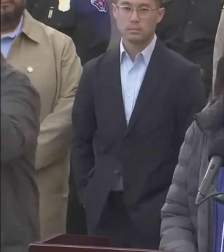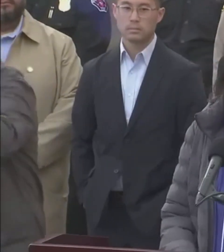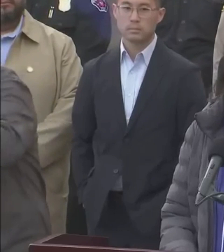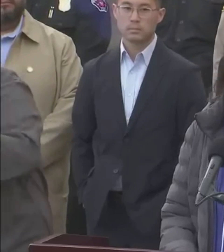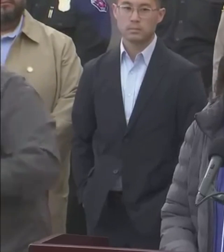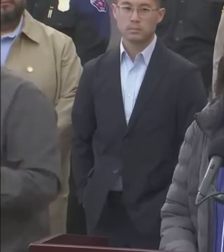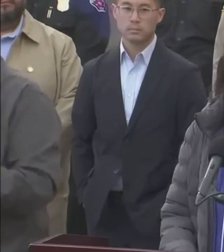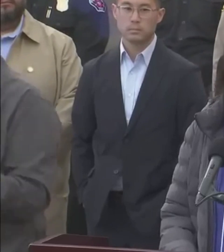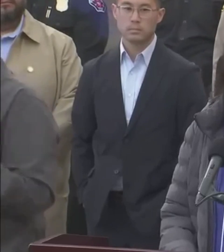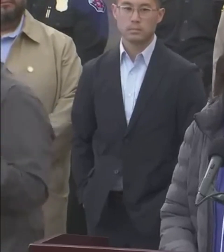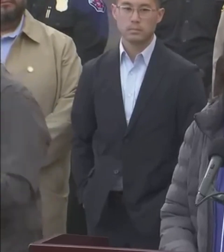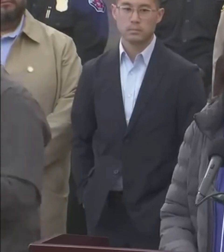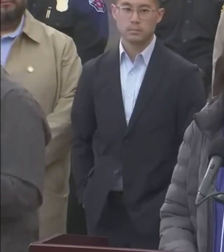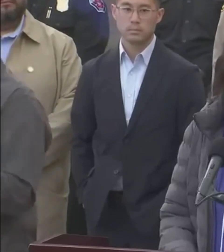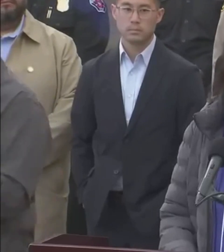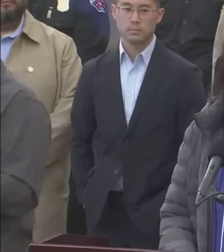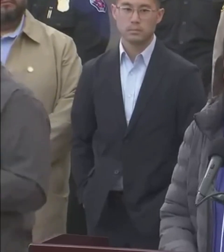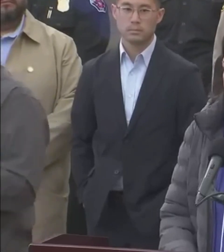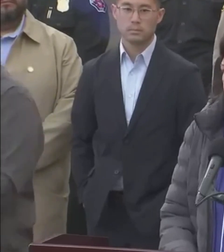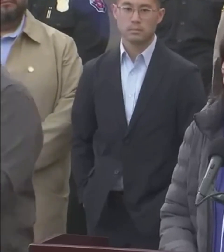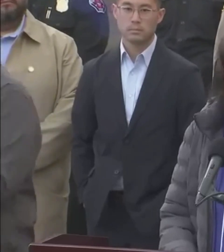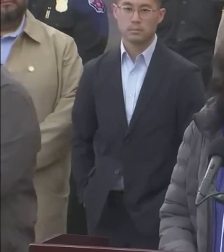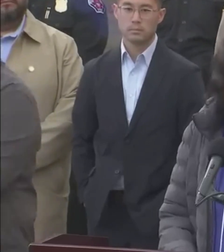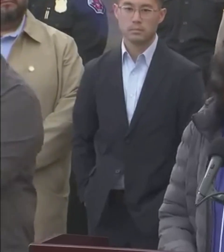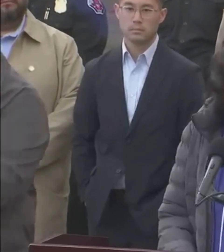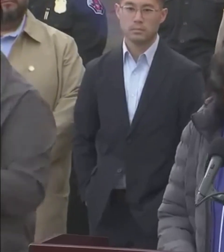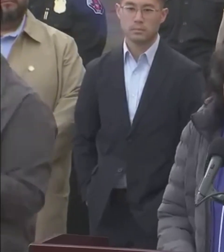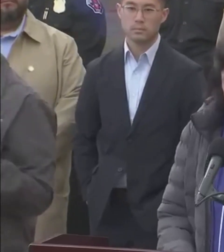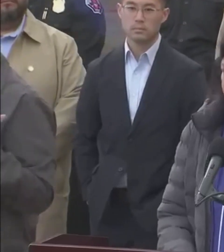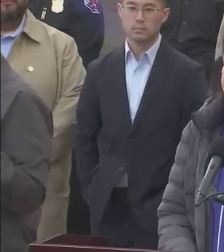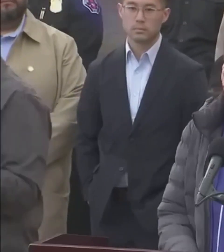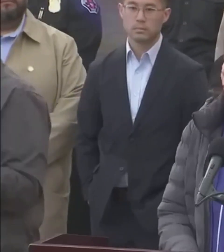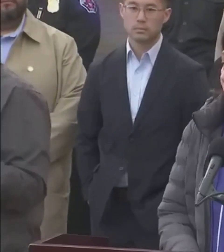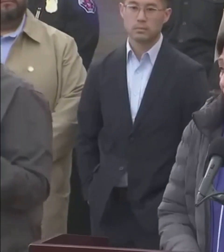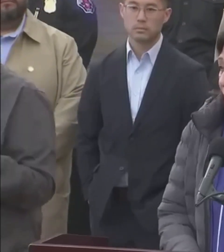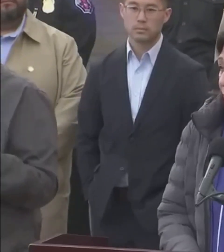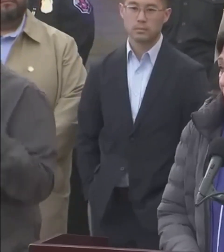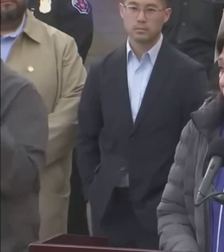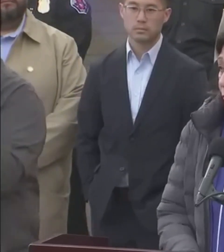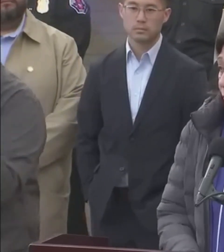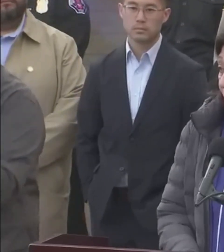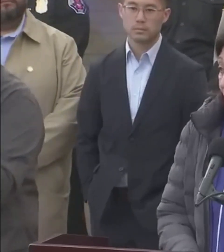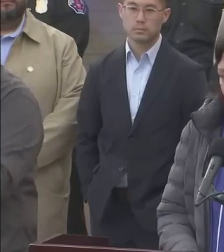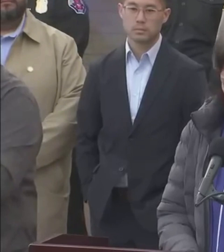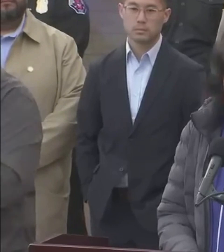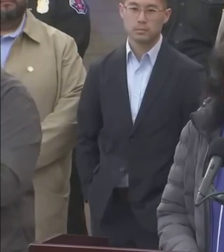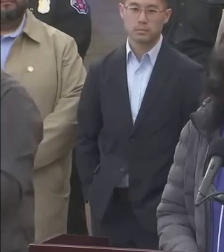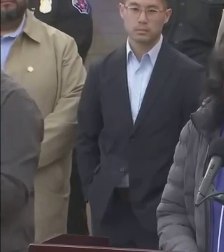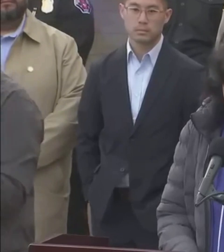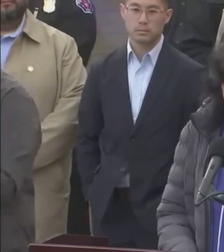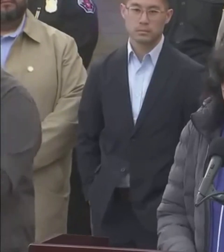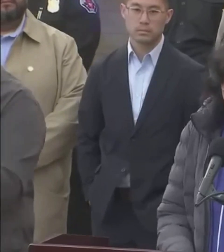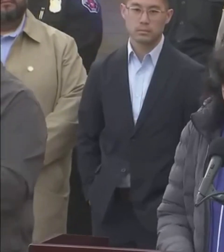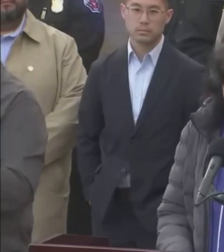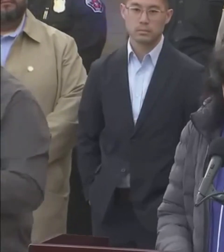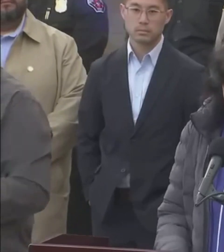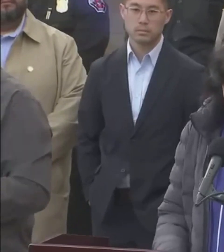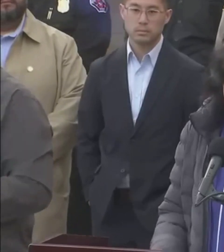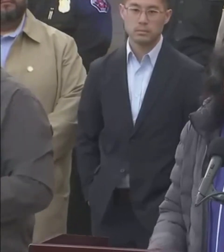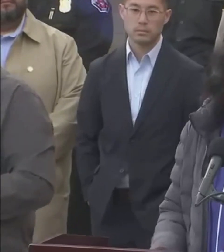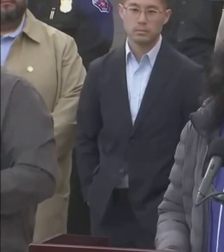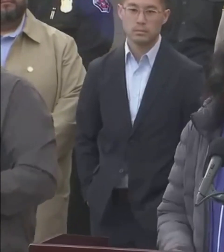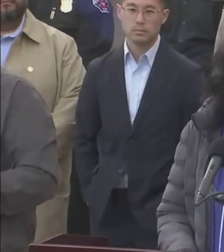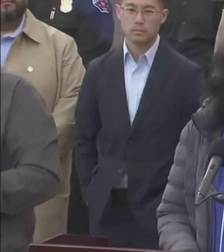extraordinary city of Monterey Park. We stand prepared to loan our help during this troublesome time as we sit tight for additionally affirmed subtleties